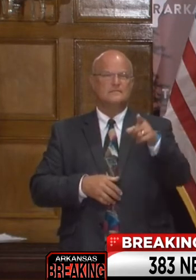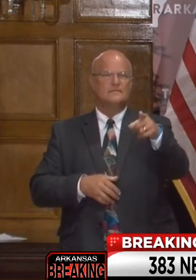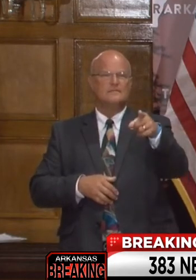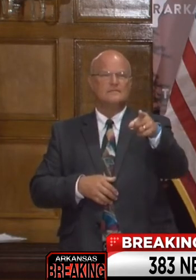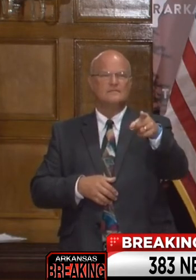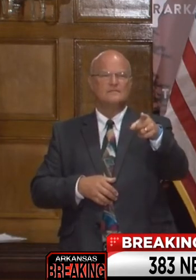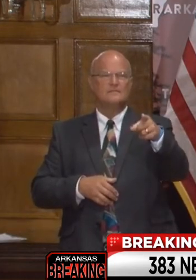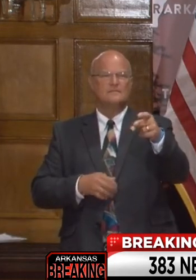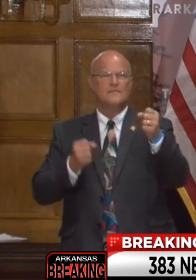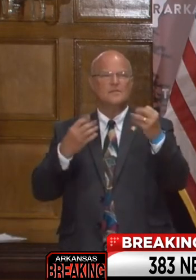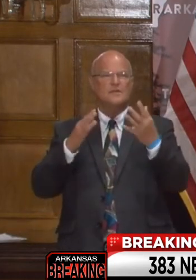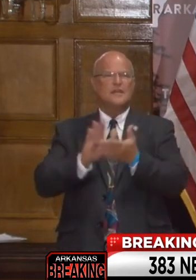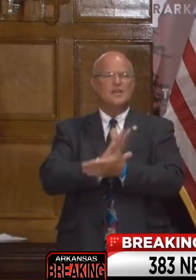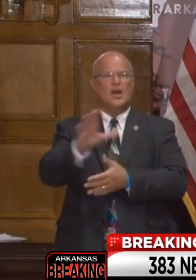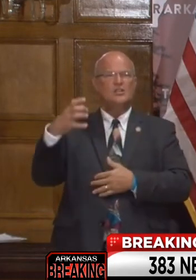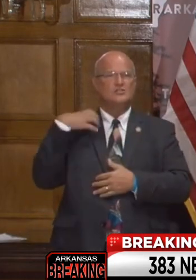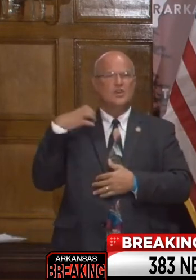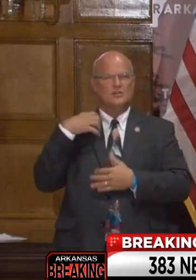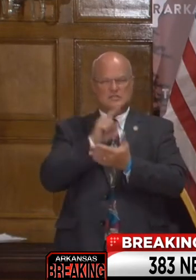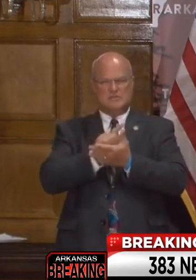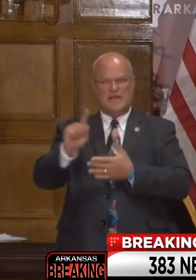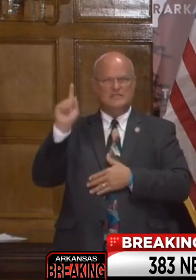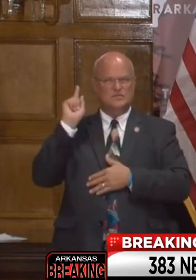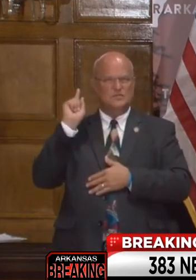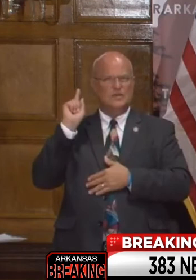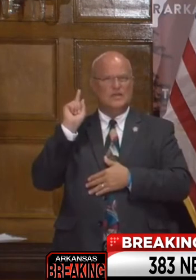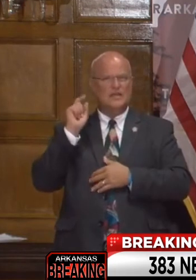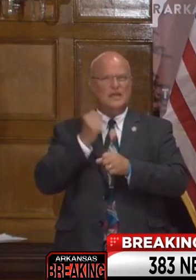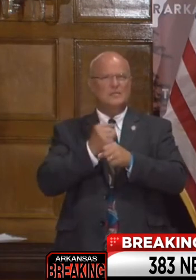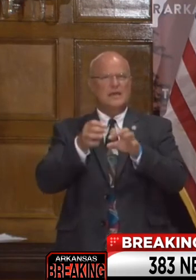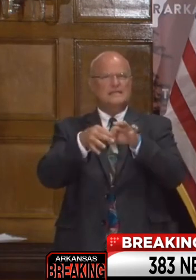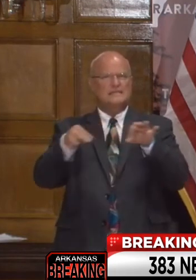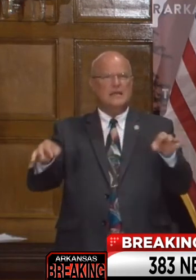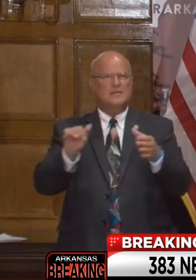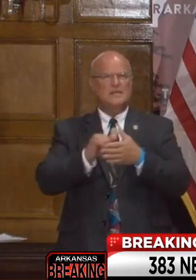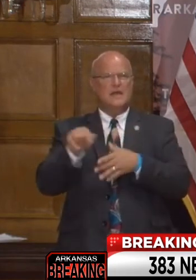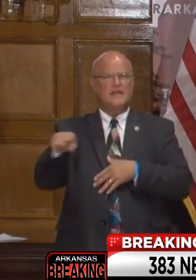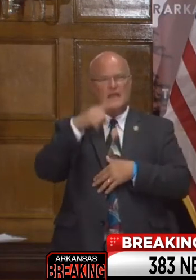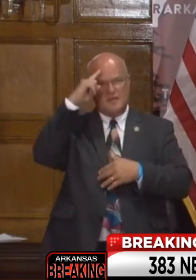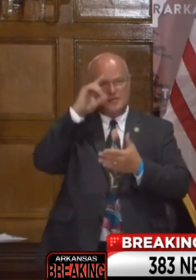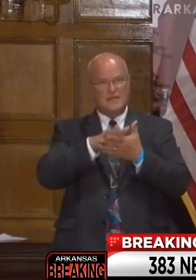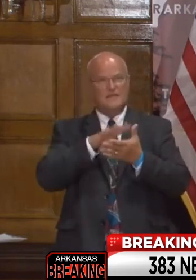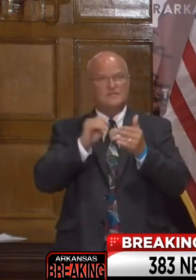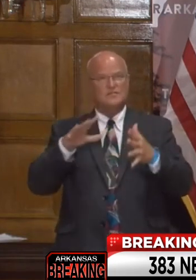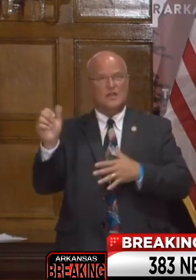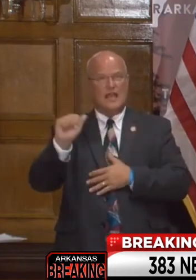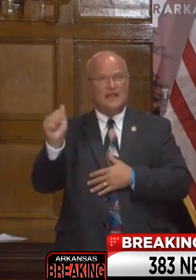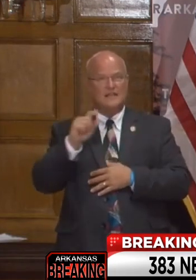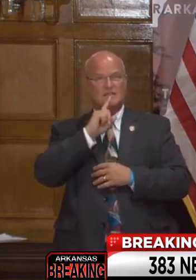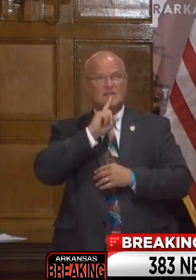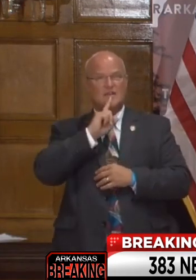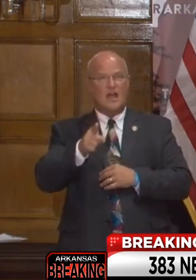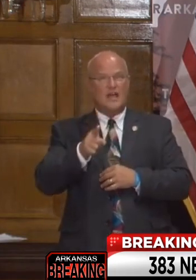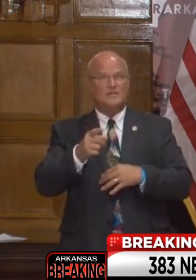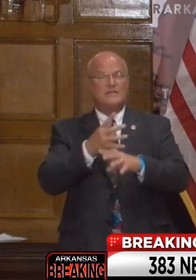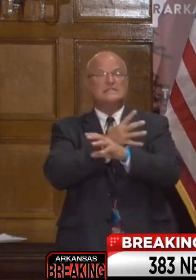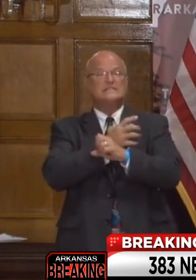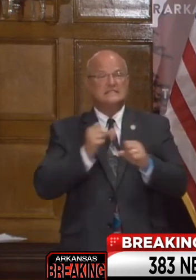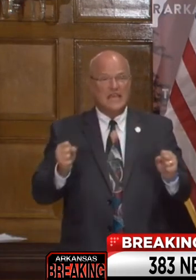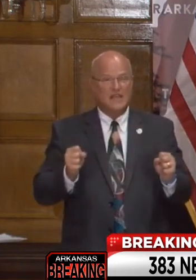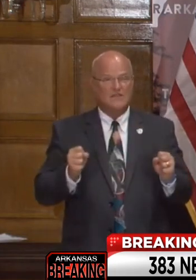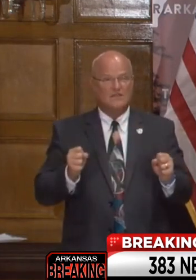Yes. A lot of college coaches this past week have made statements that they believe their student athletes are actually